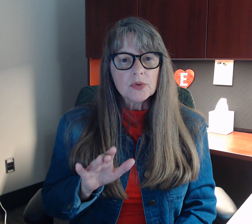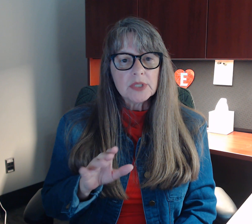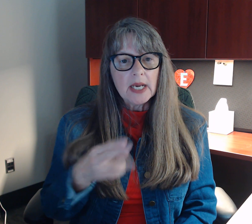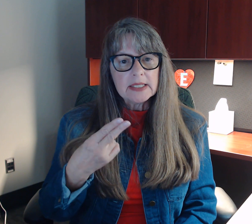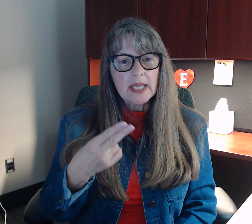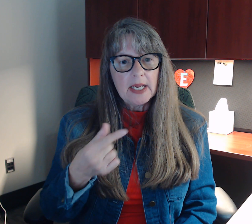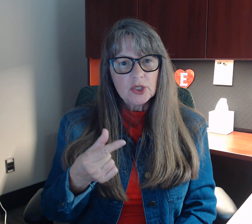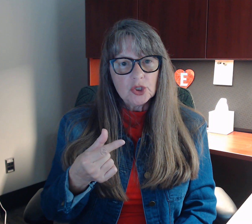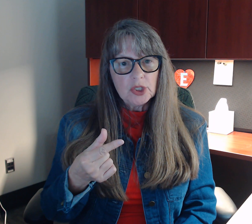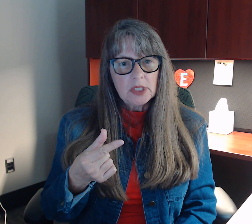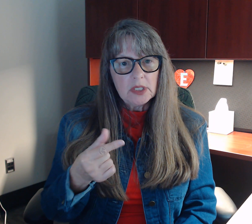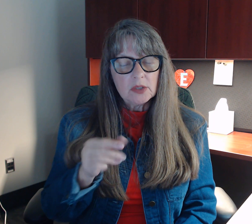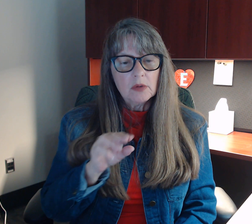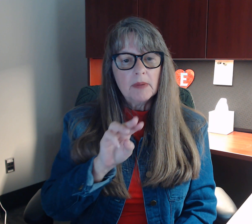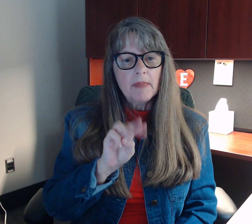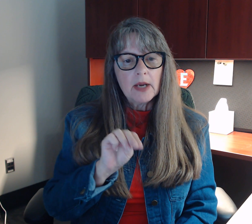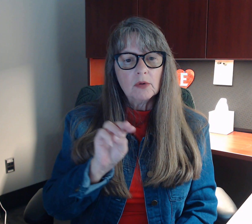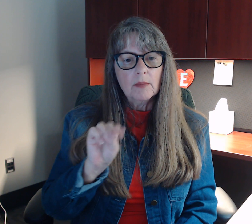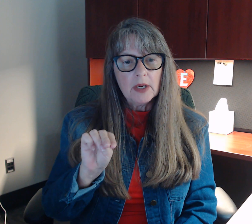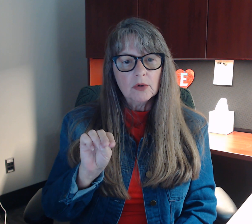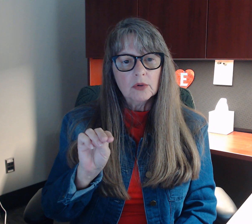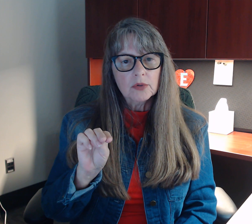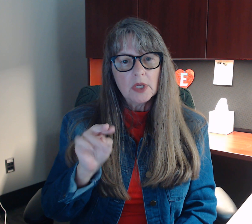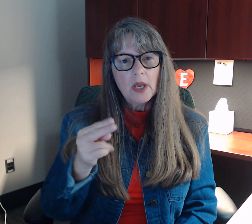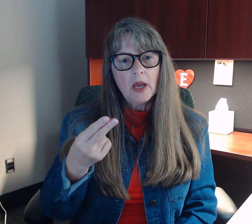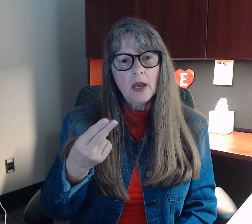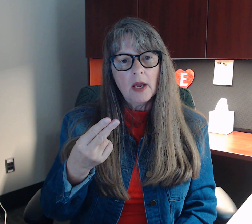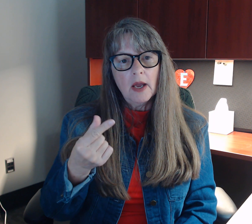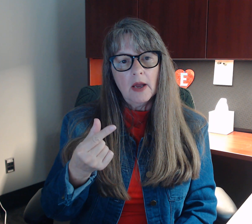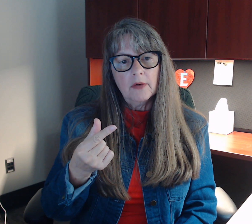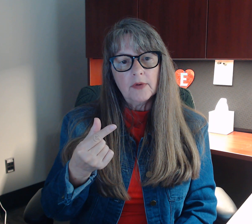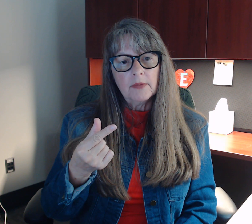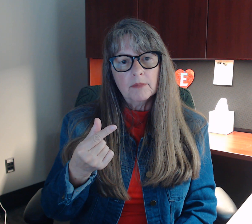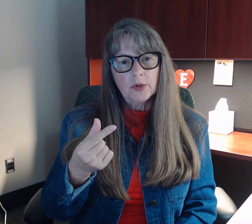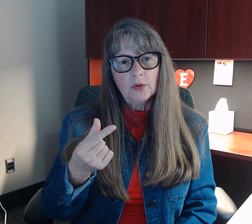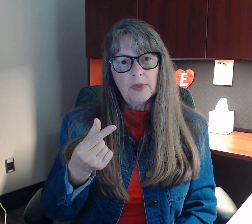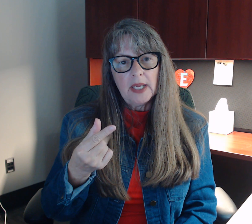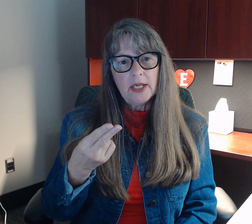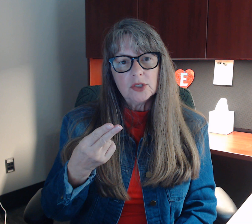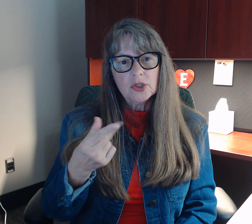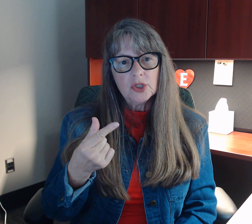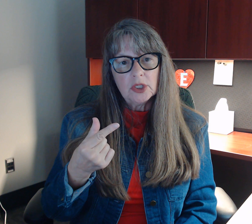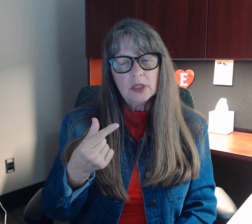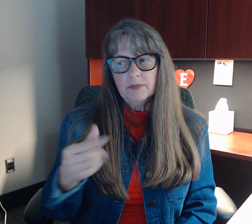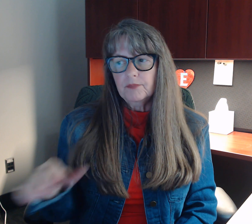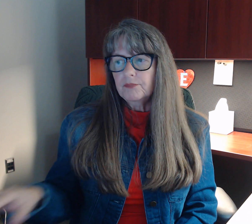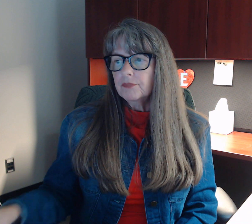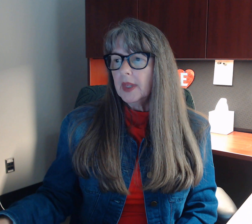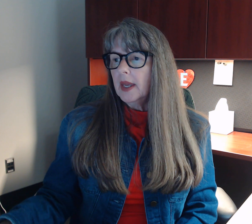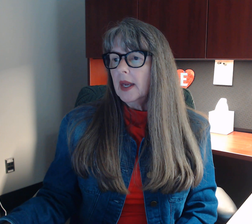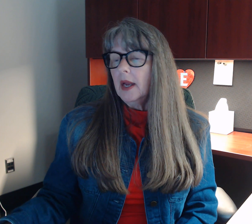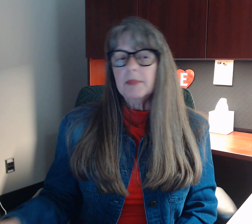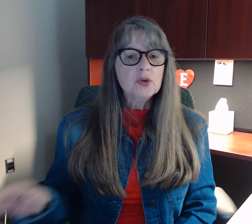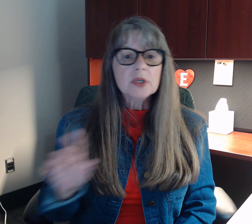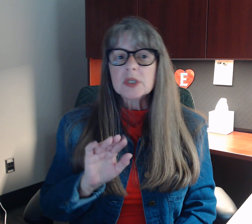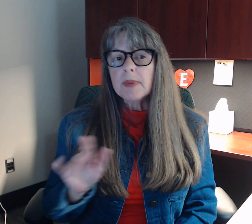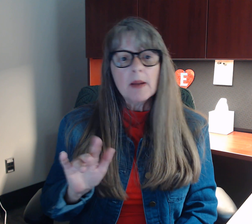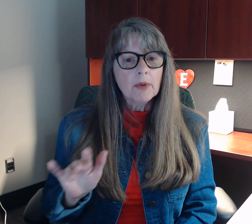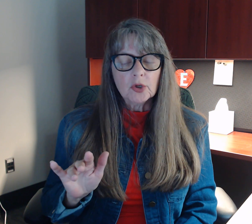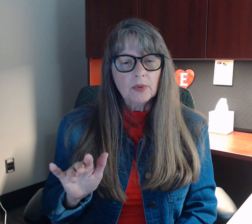sign is Hg, so it'd be micrometers of mercury, Hg. But you could spell mercury if they're